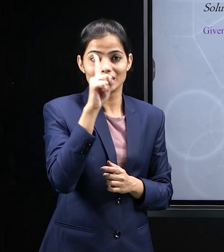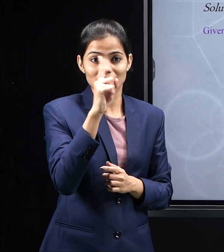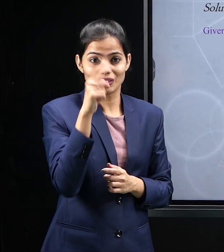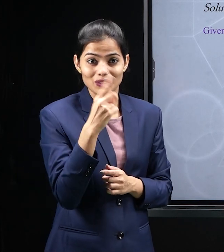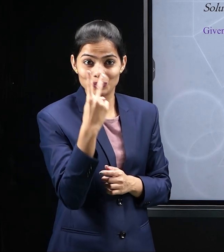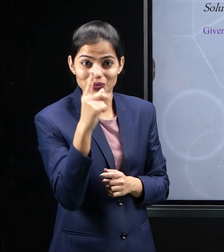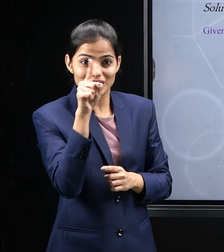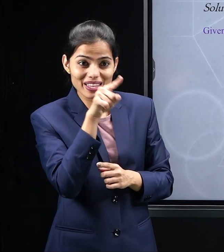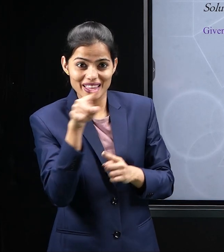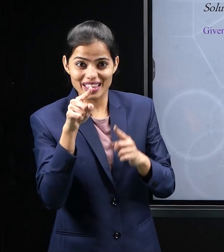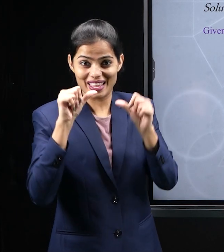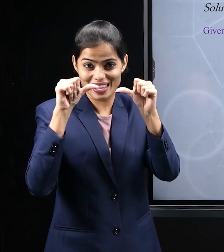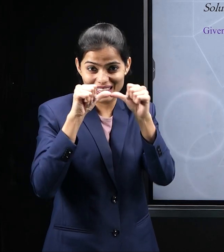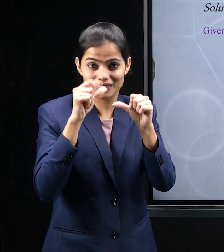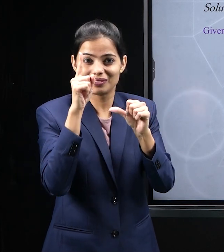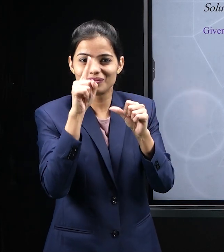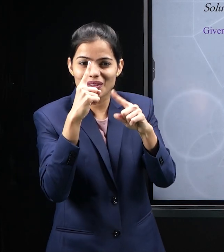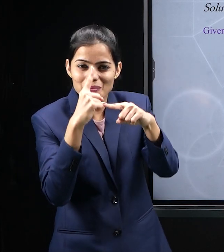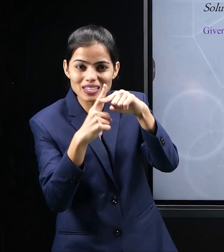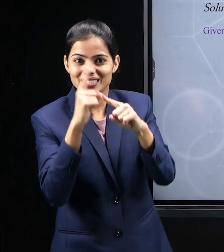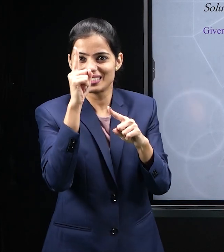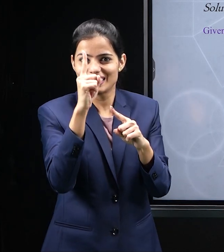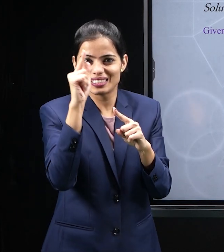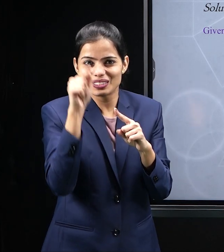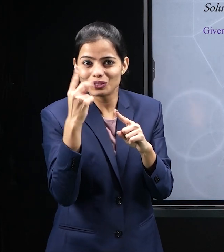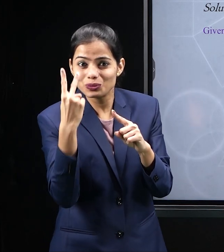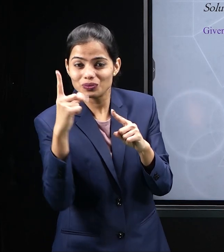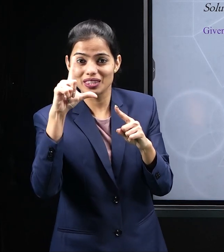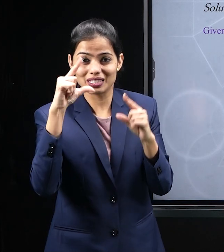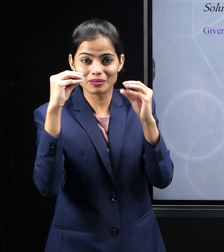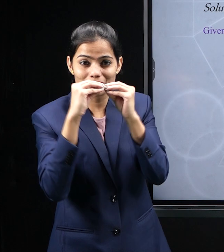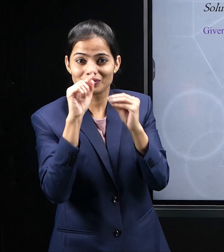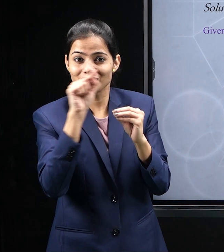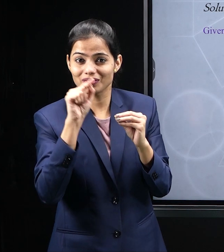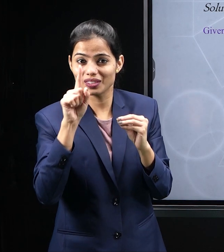half angle A plus half angle B is equal to 180 degree by 2.